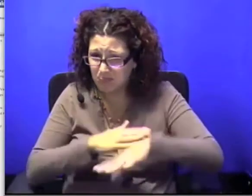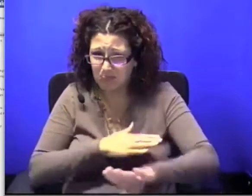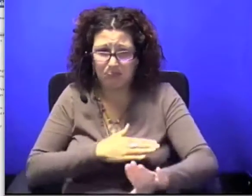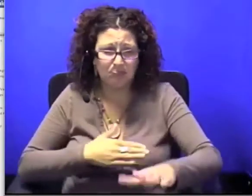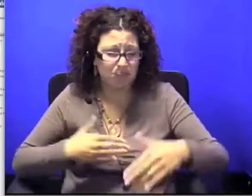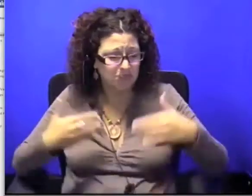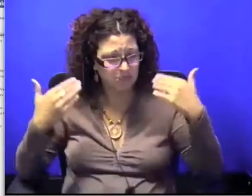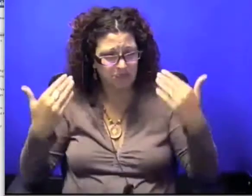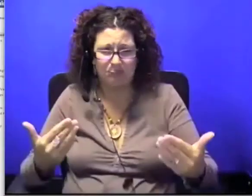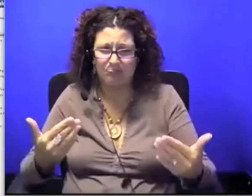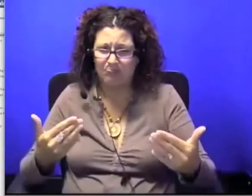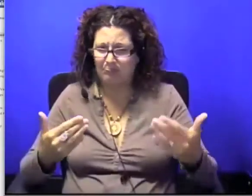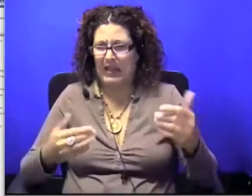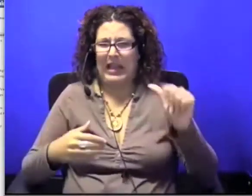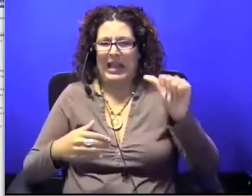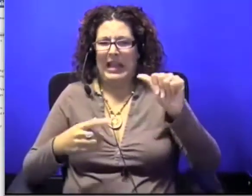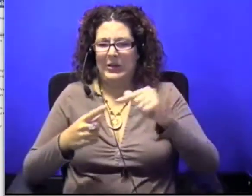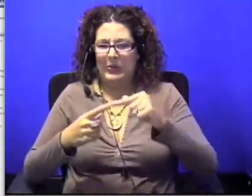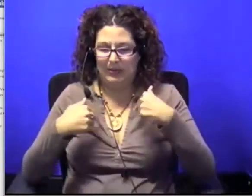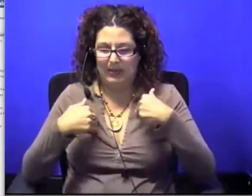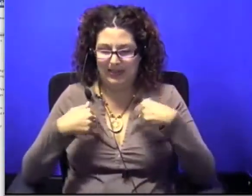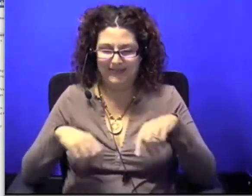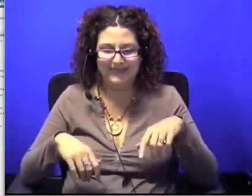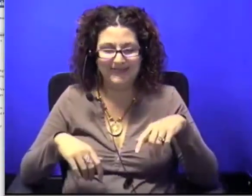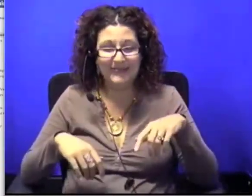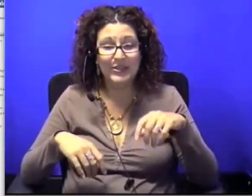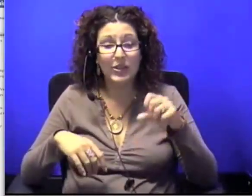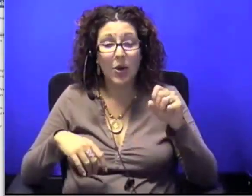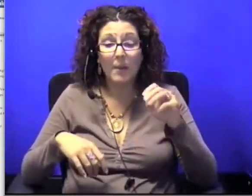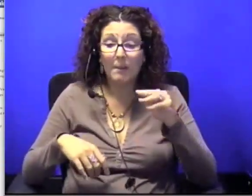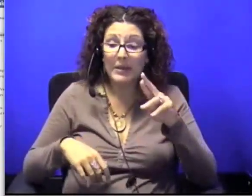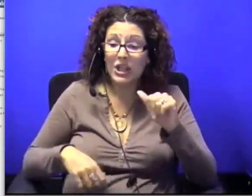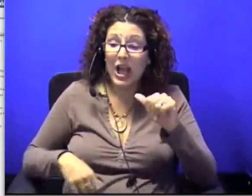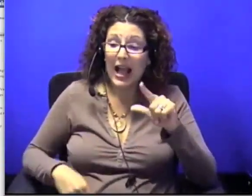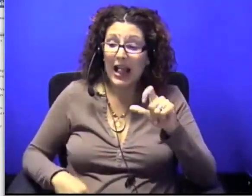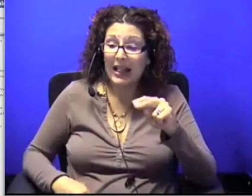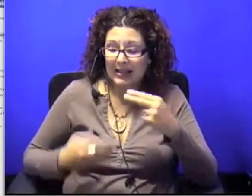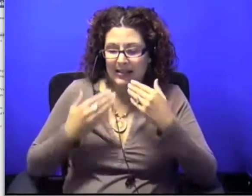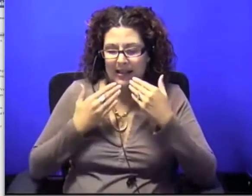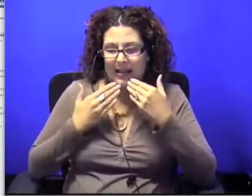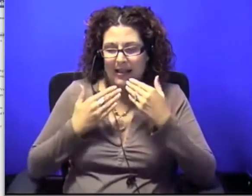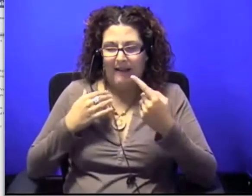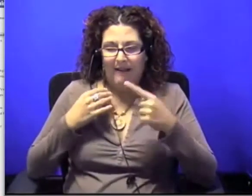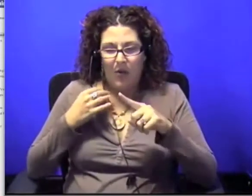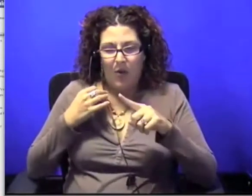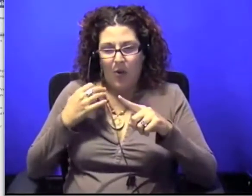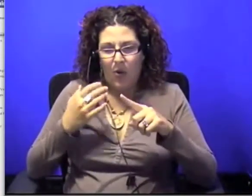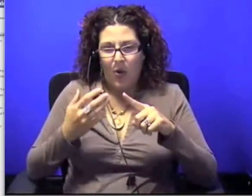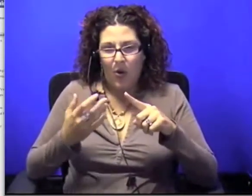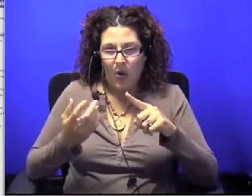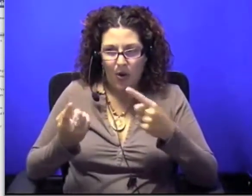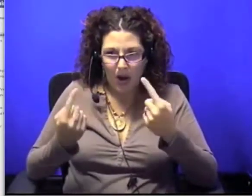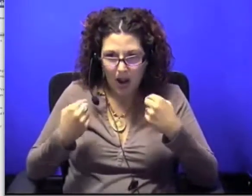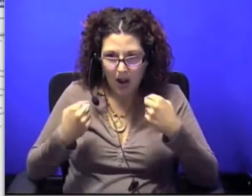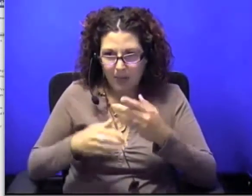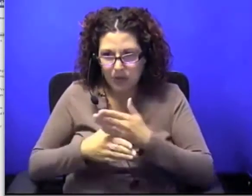and their goals are an A to me. So with that, Mr. Allen, thank you so very much for spending your